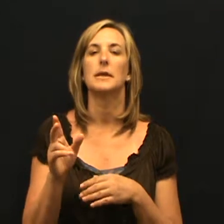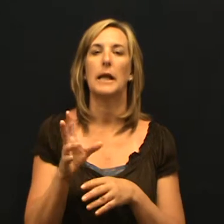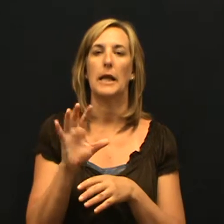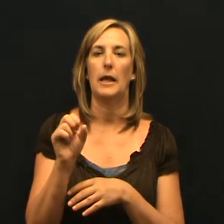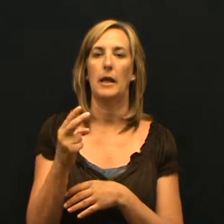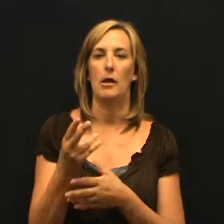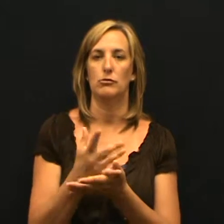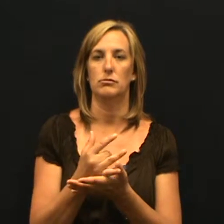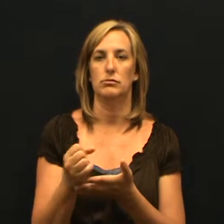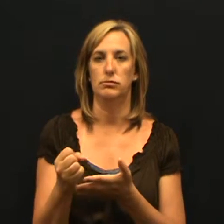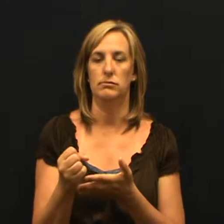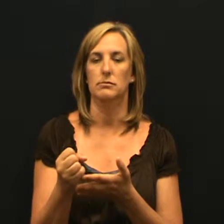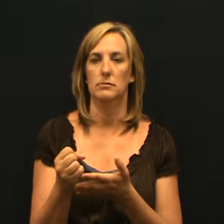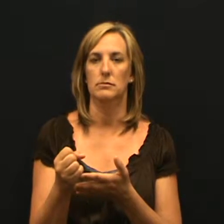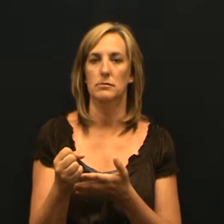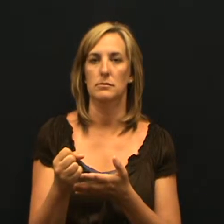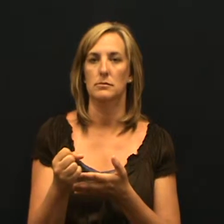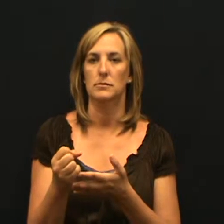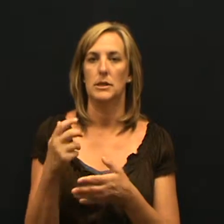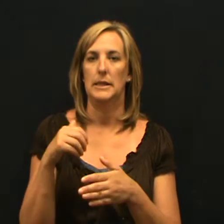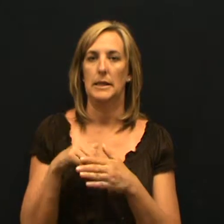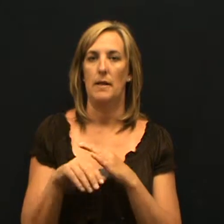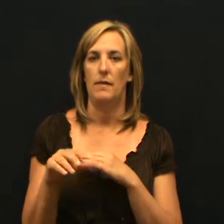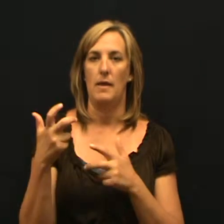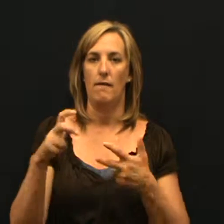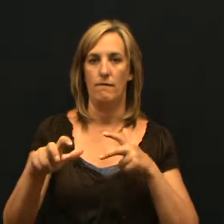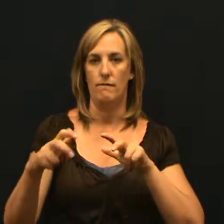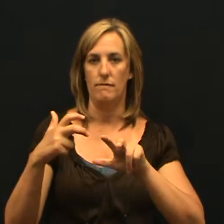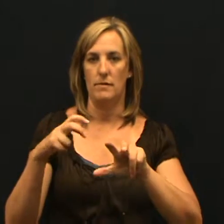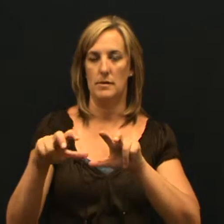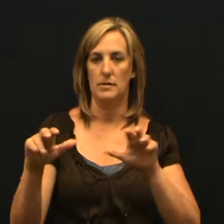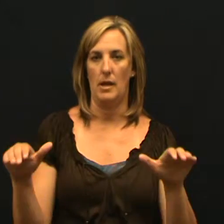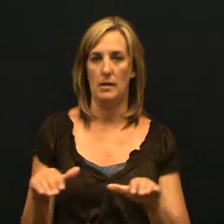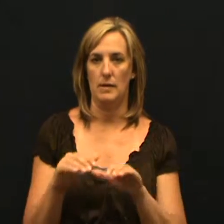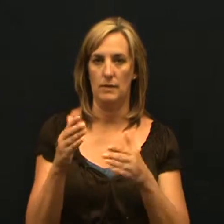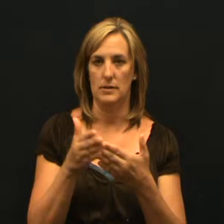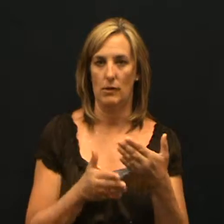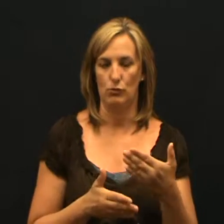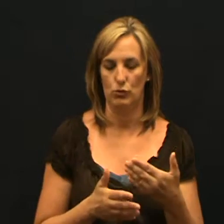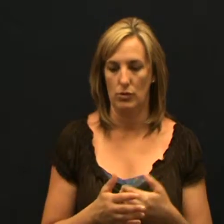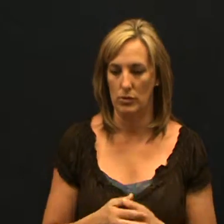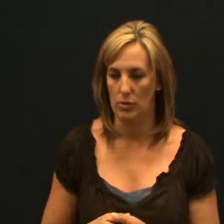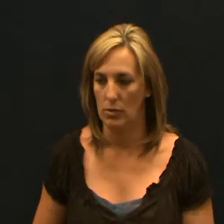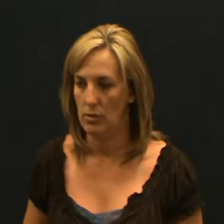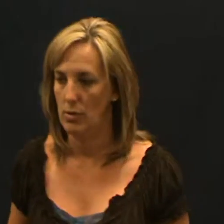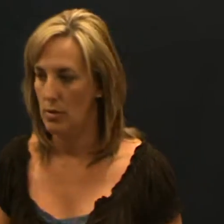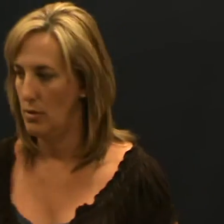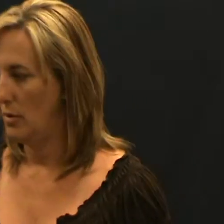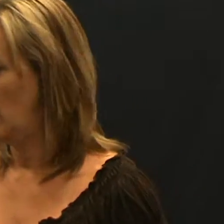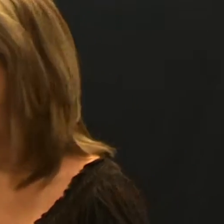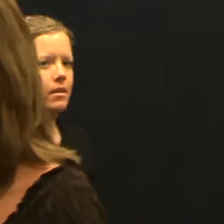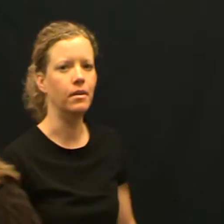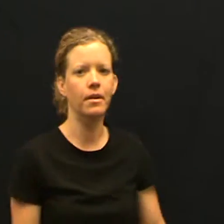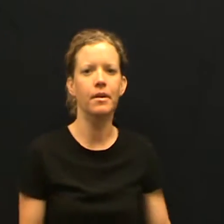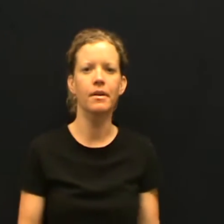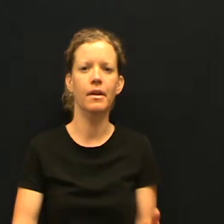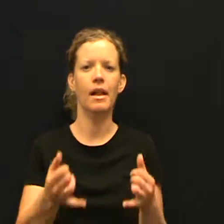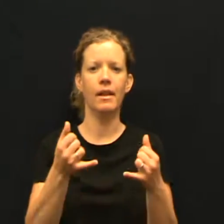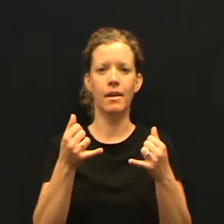in the investing activities section. Now let's take a look at the liabilities and stockholders'